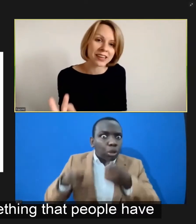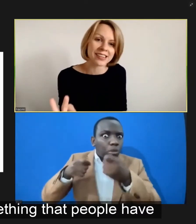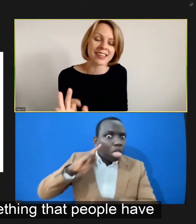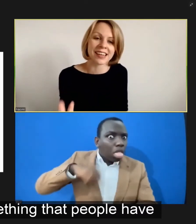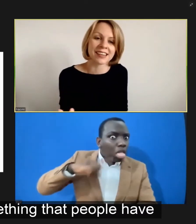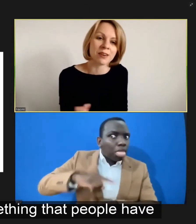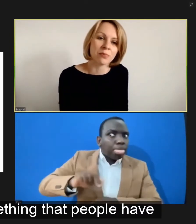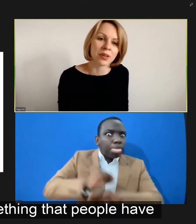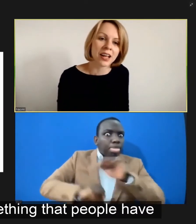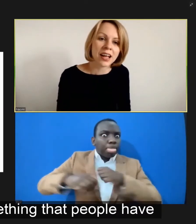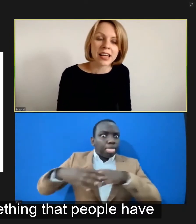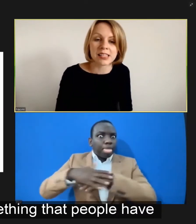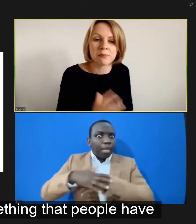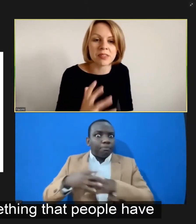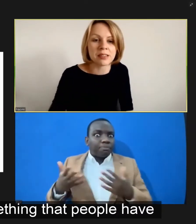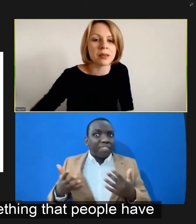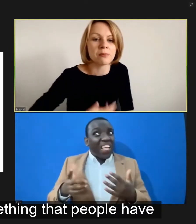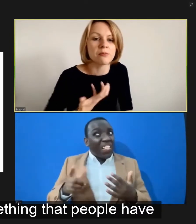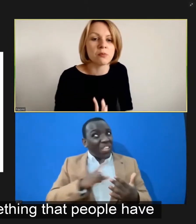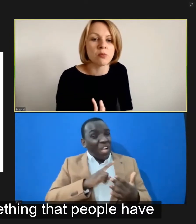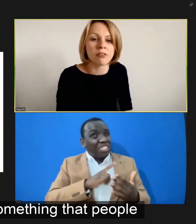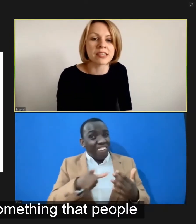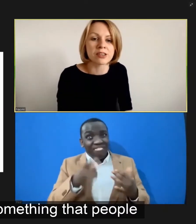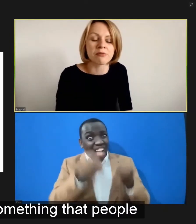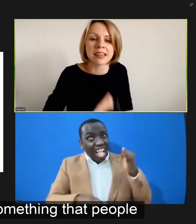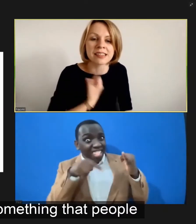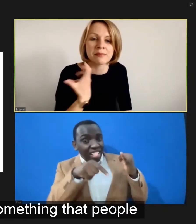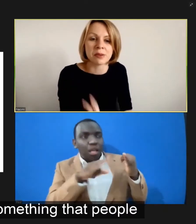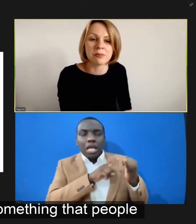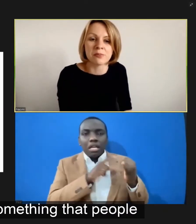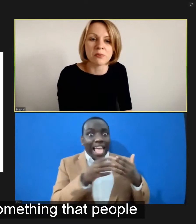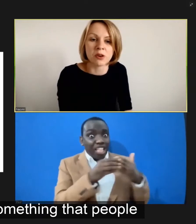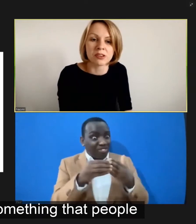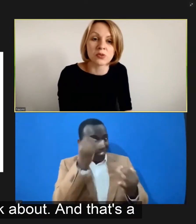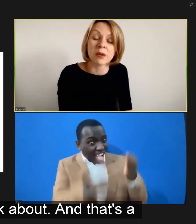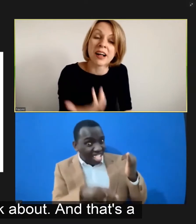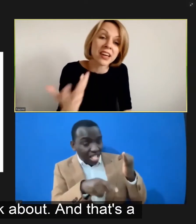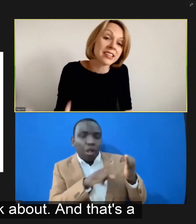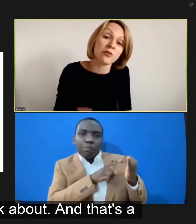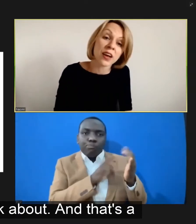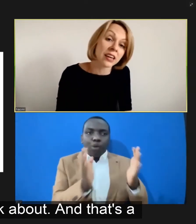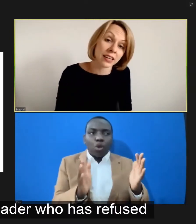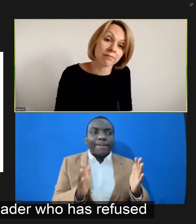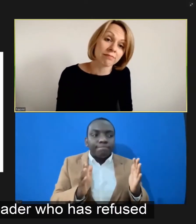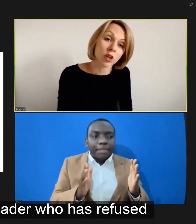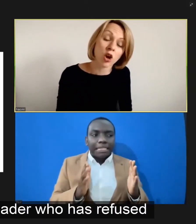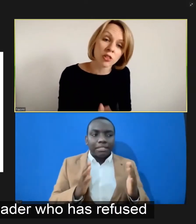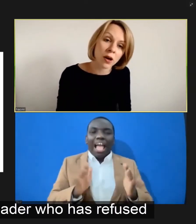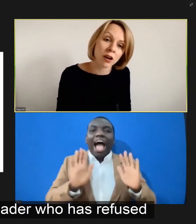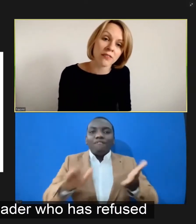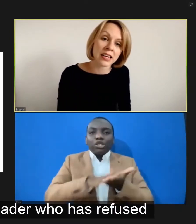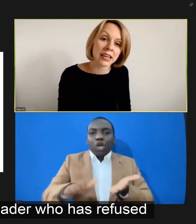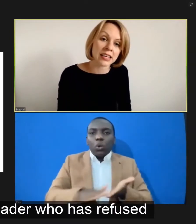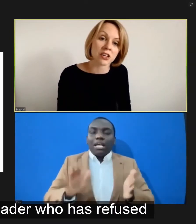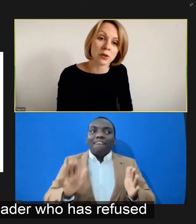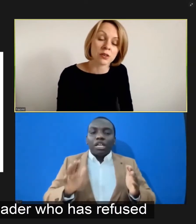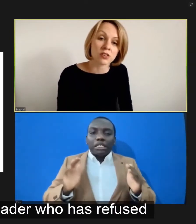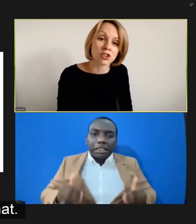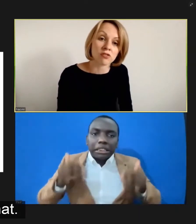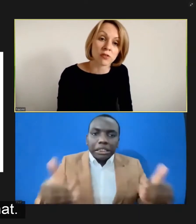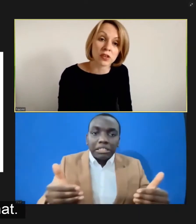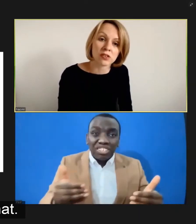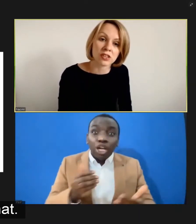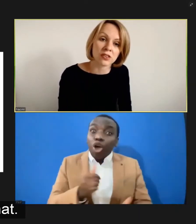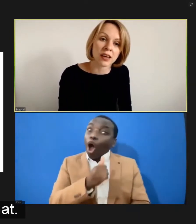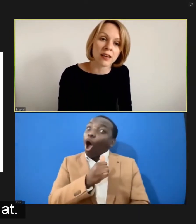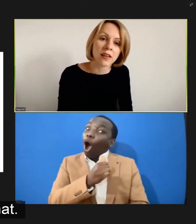perfect example. Something that people have been worried to raise, something people have been worried to talk about. And that's a failing on the part of any leader who has